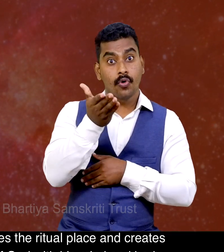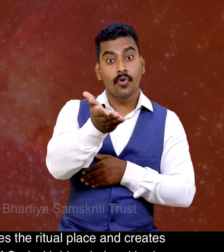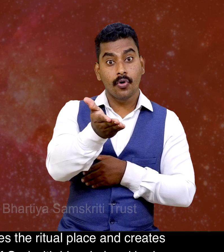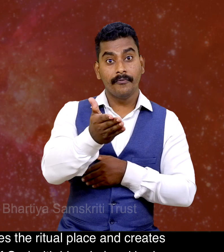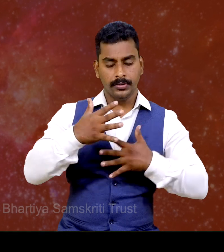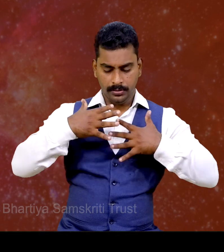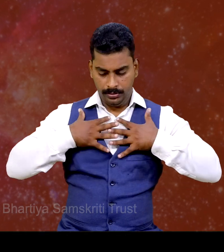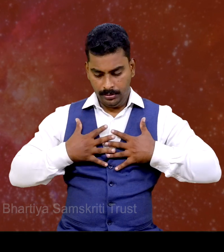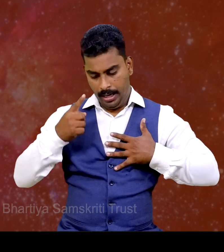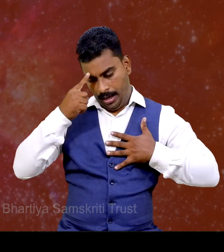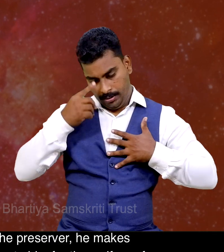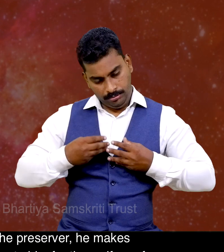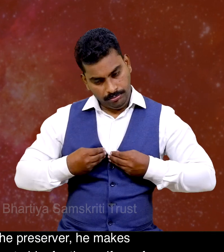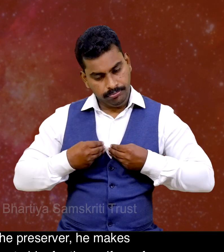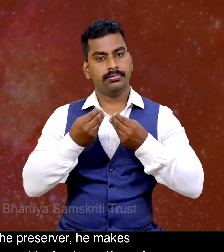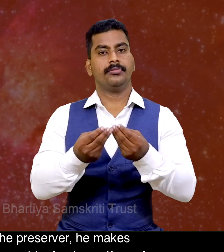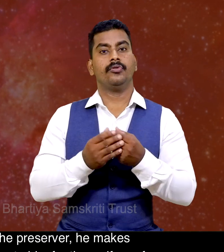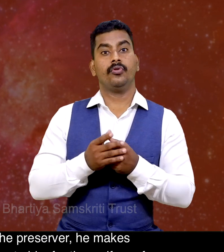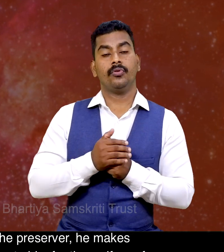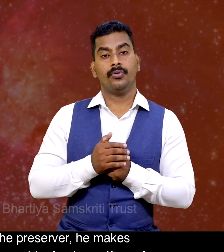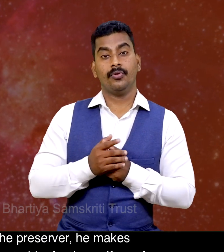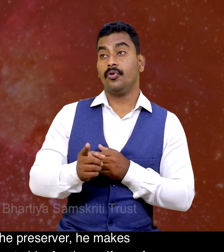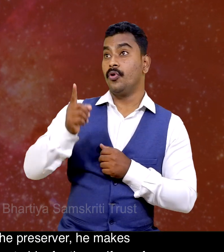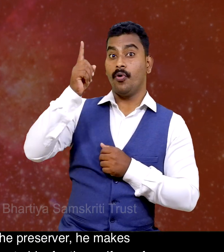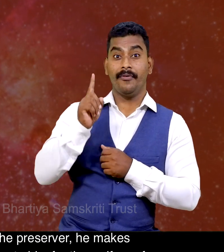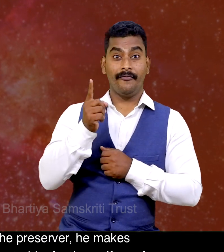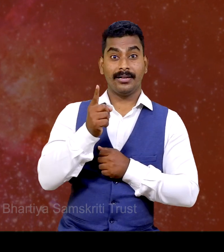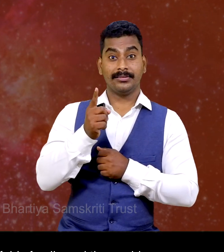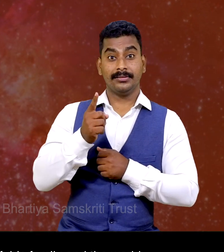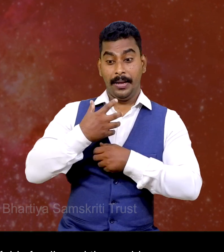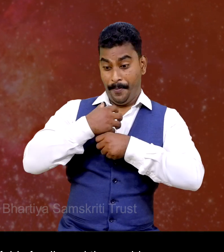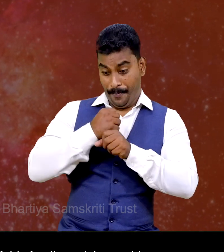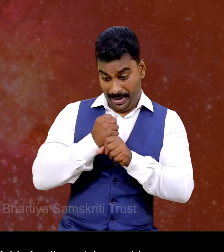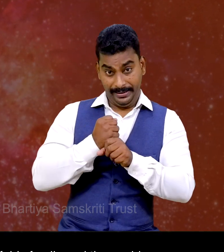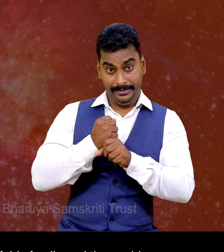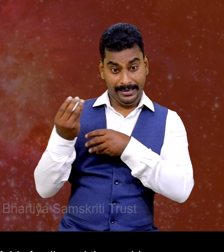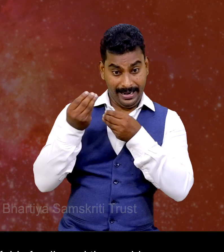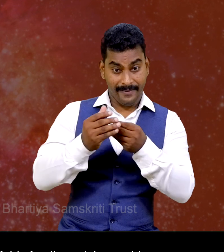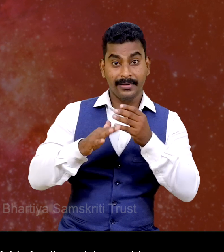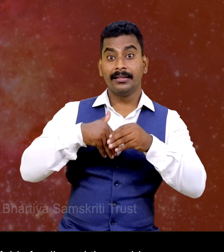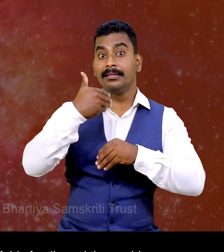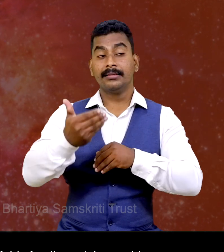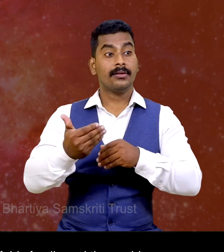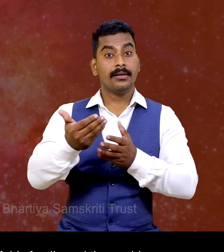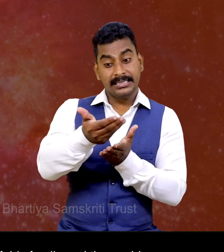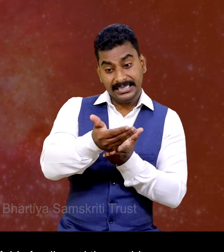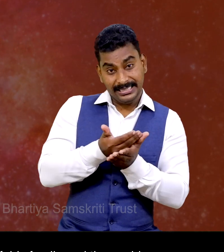body. As the preserver, he makes offering to him for the welfare of himself, his